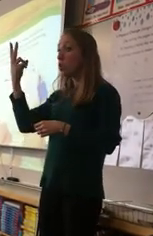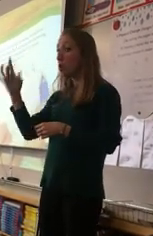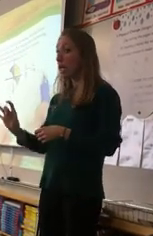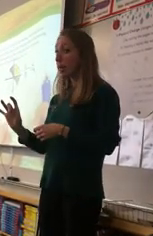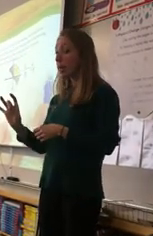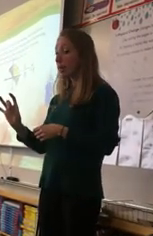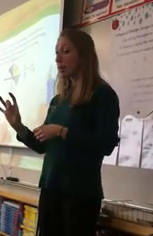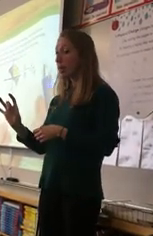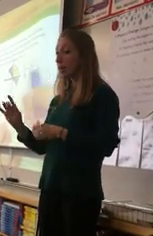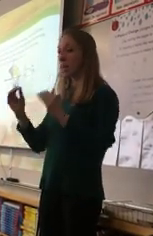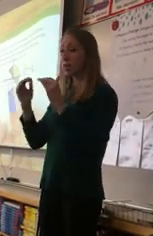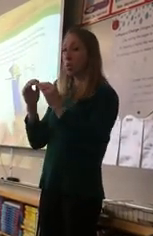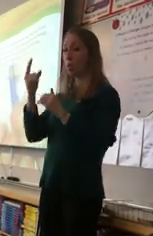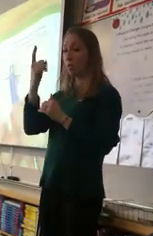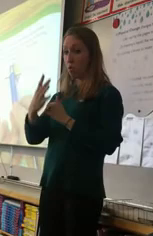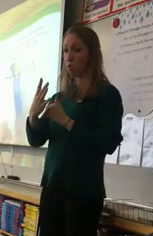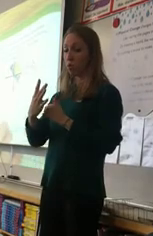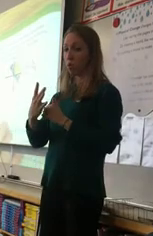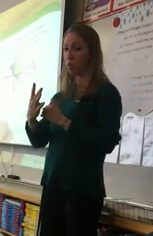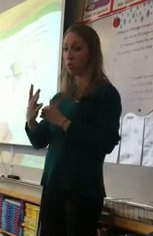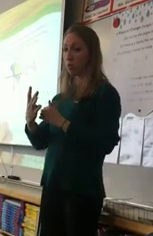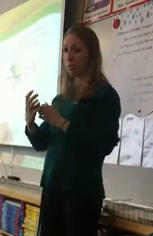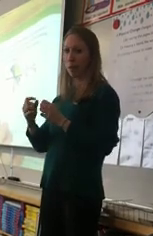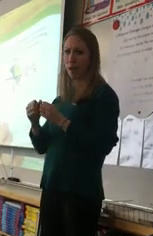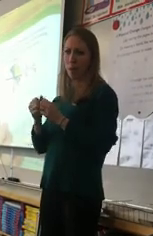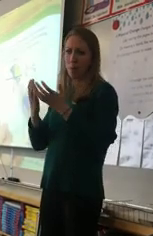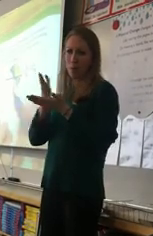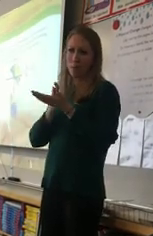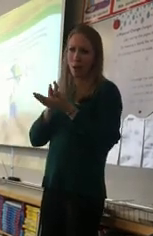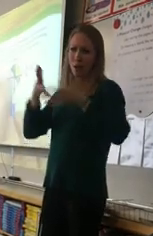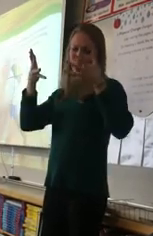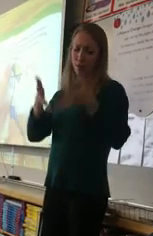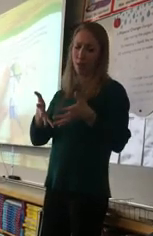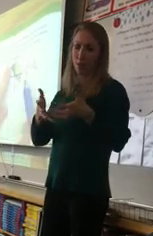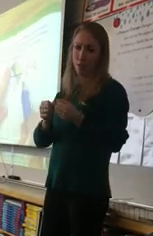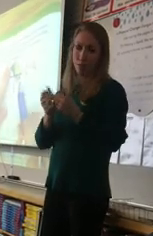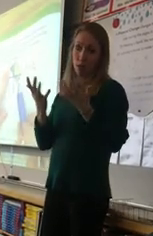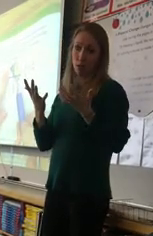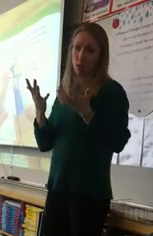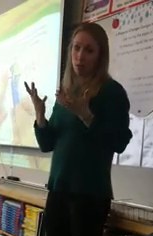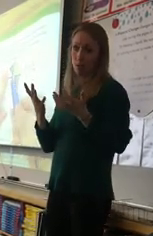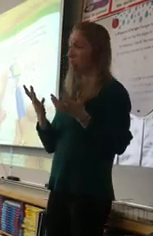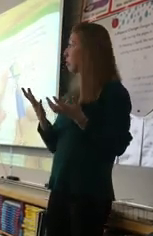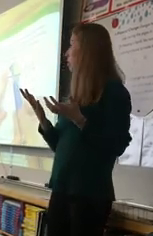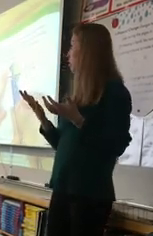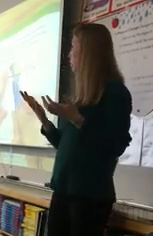fourth. But how much of the pie is remaining? 3/4. Well, you guys can't see. These two pieces were left